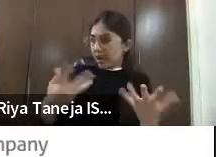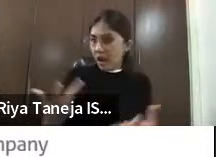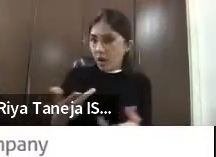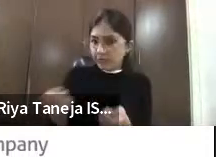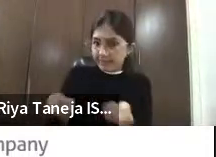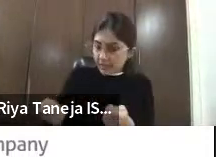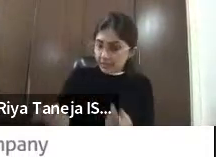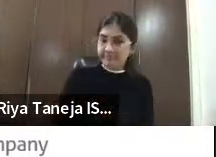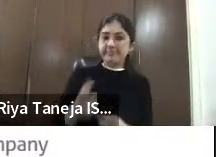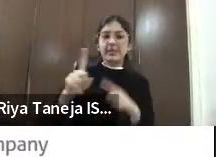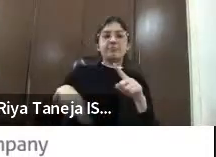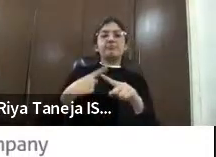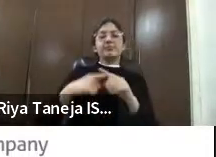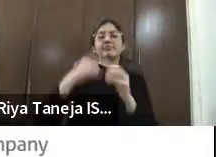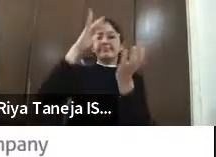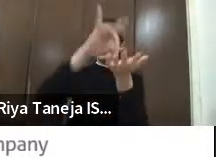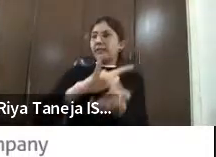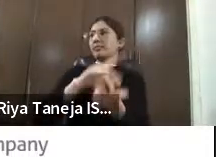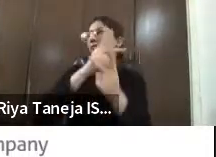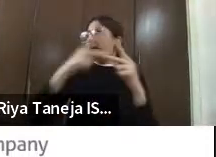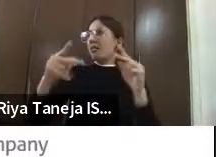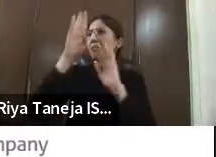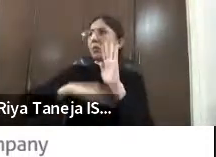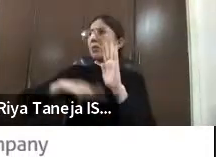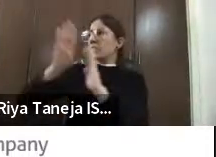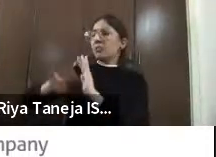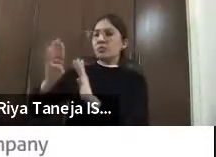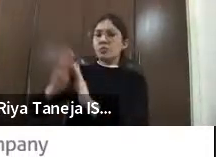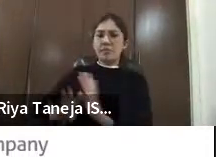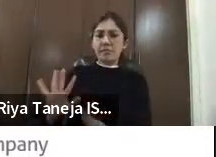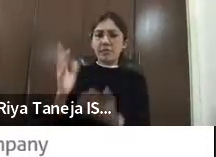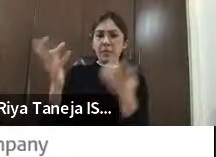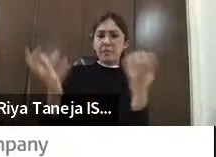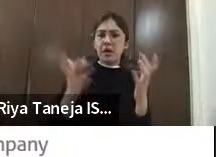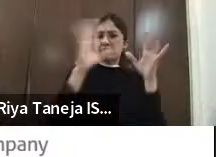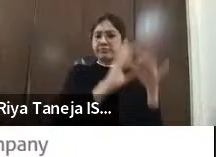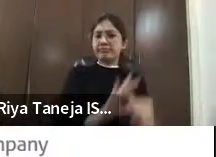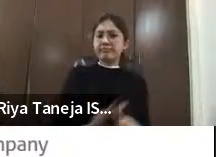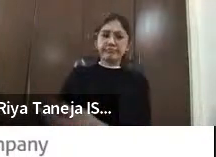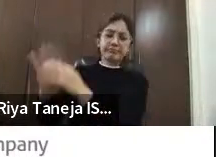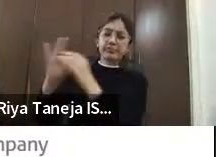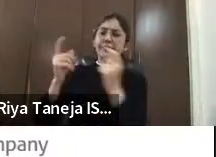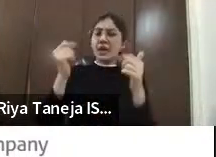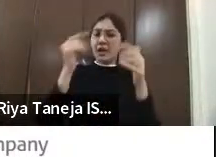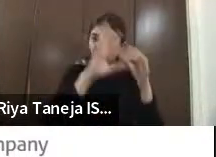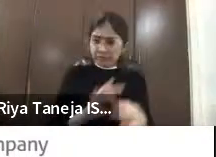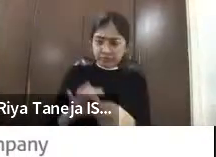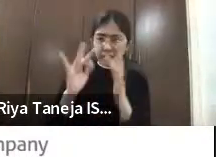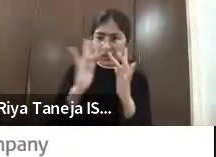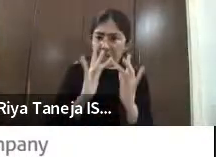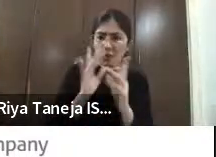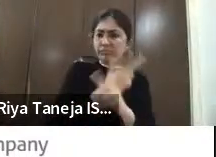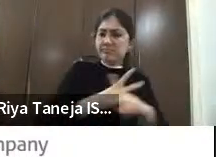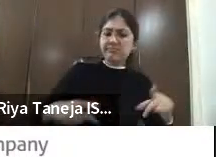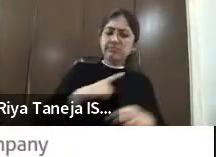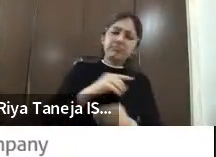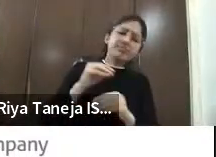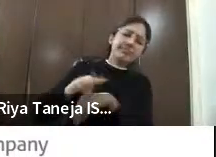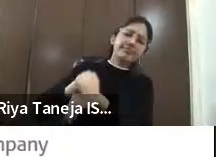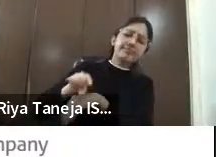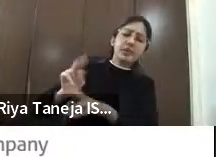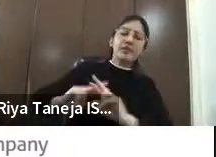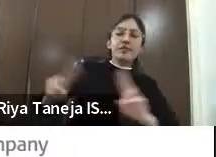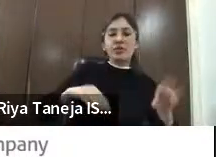centers, accelerator programs, market linkages, financial linkages, and ecosystem